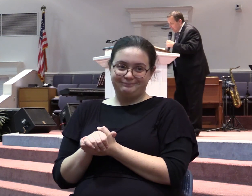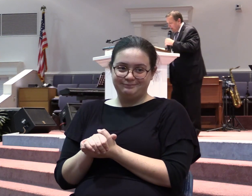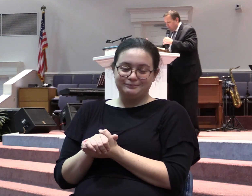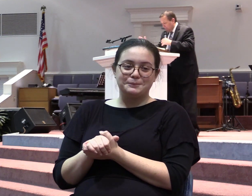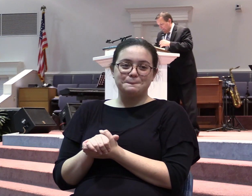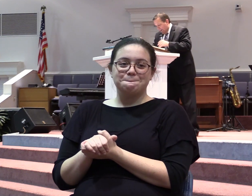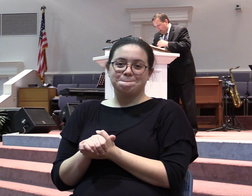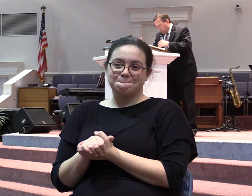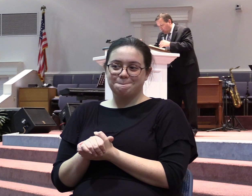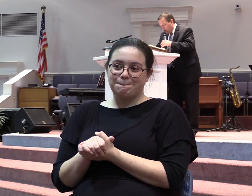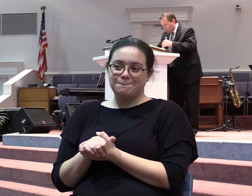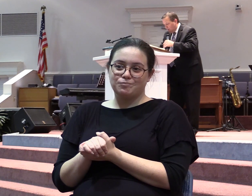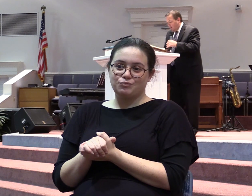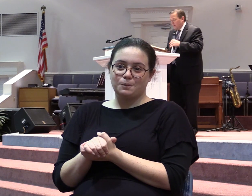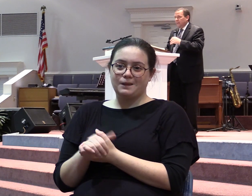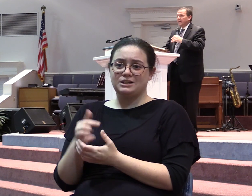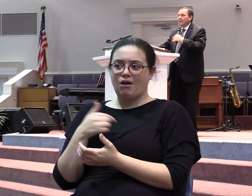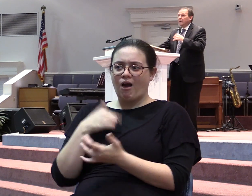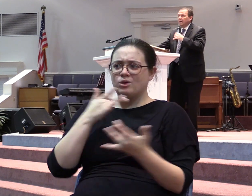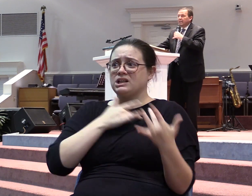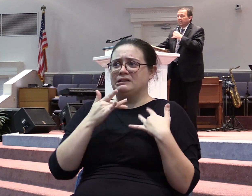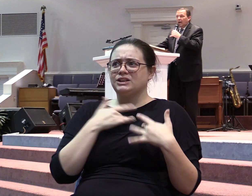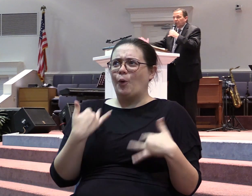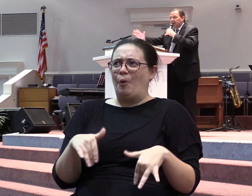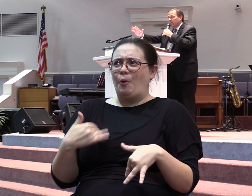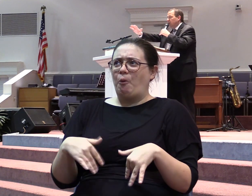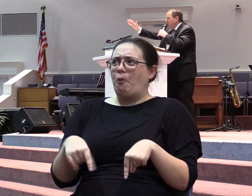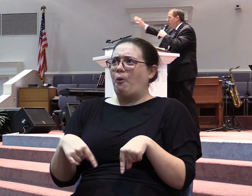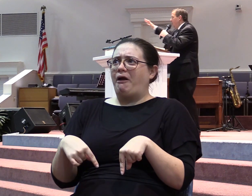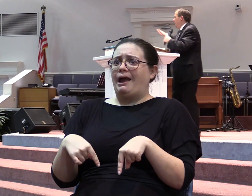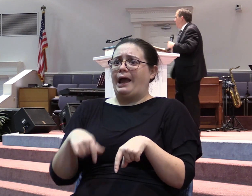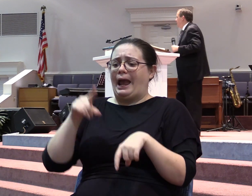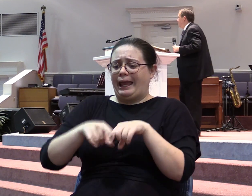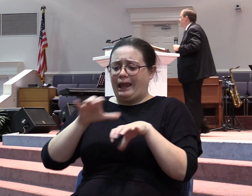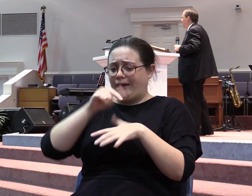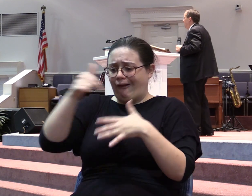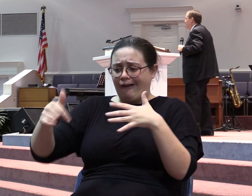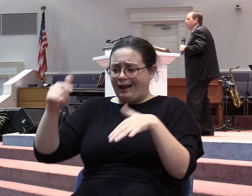Right. So I was so concerned that I wouldn't be able to do all that